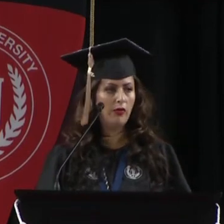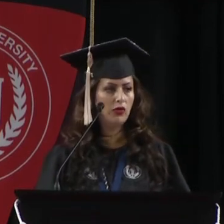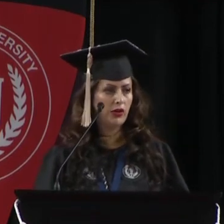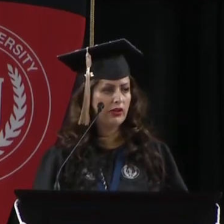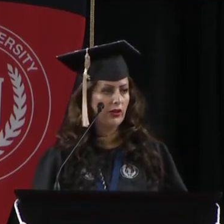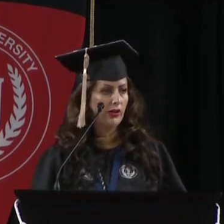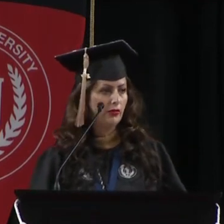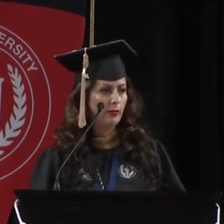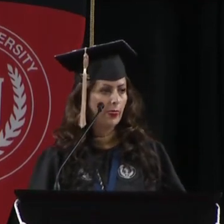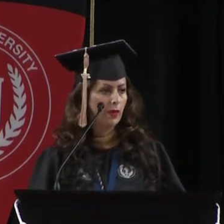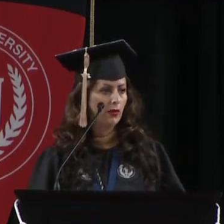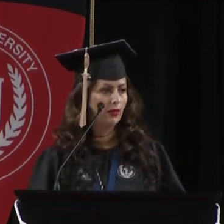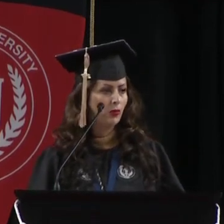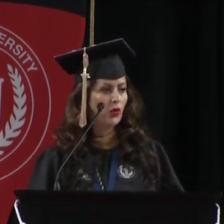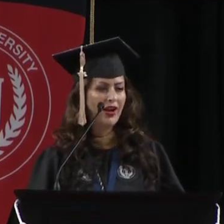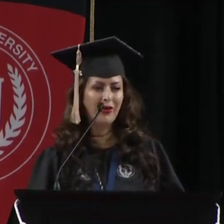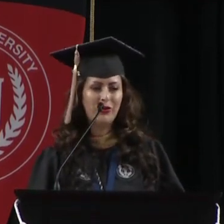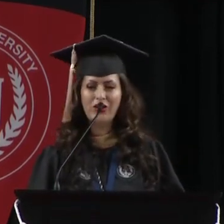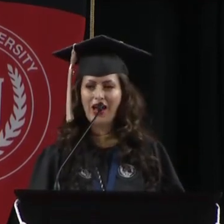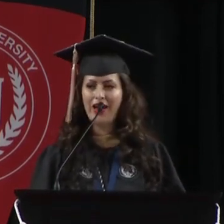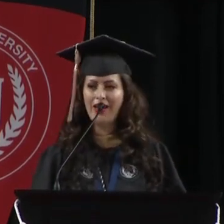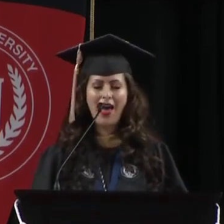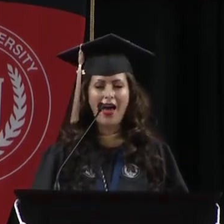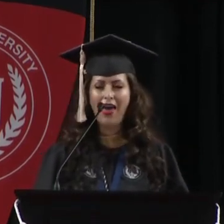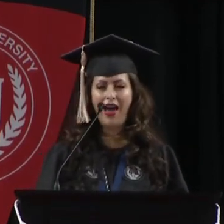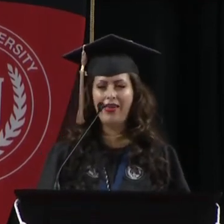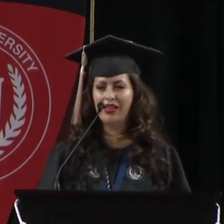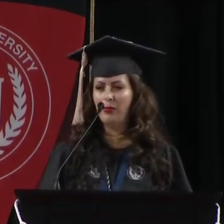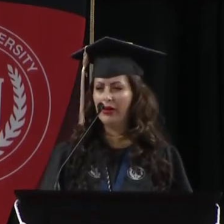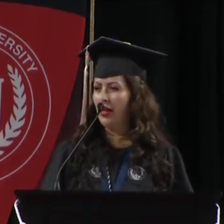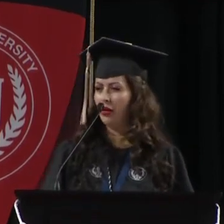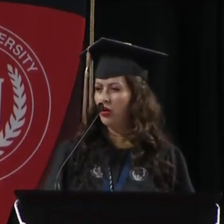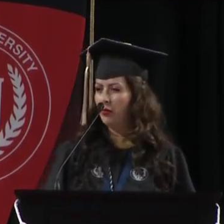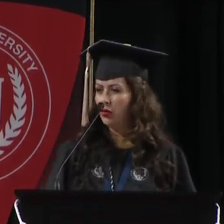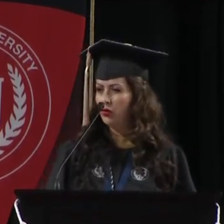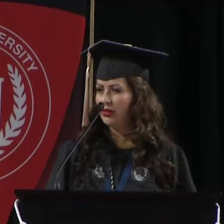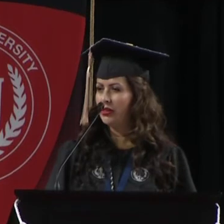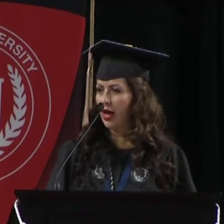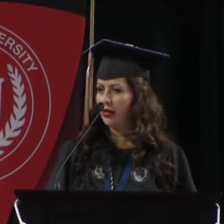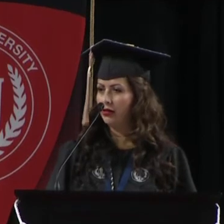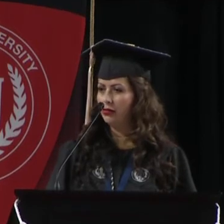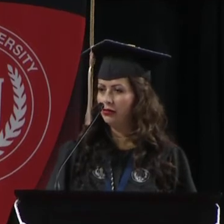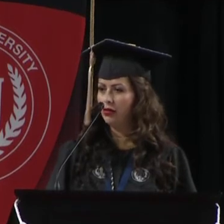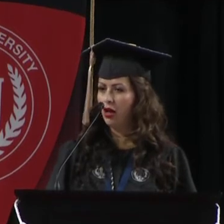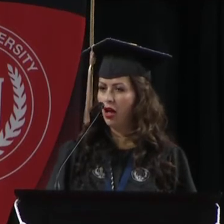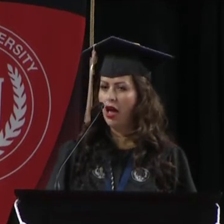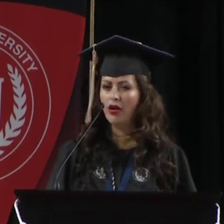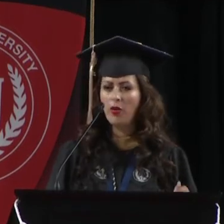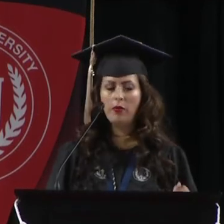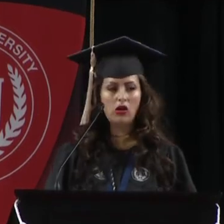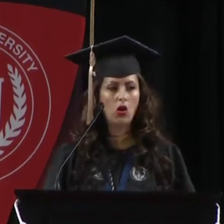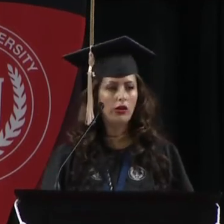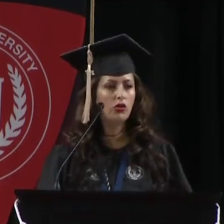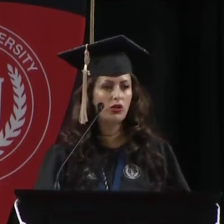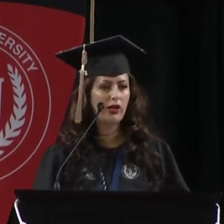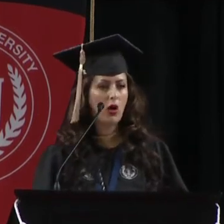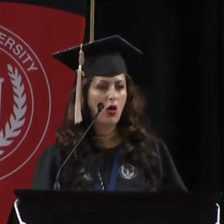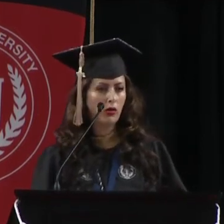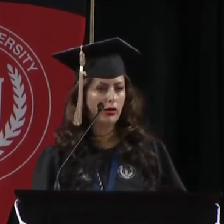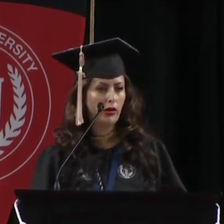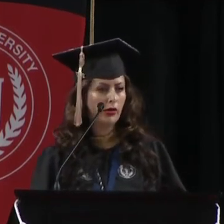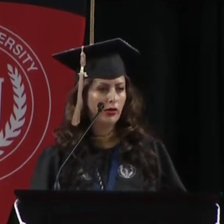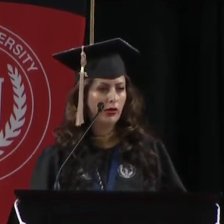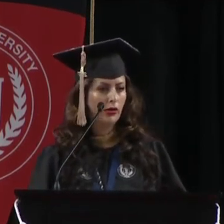would climb through the ceiling. But on a good night, I had a spectacular view of the sky. I remember going to